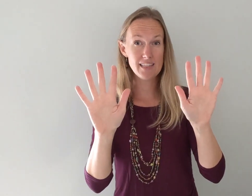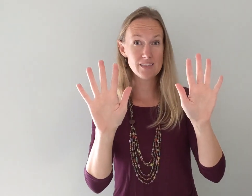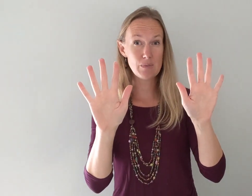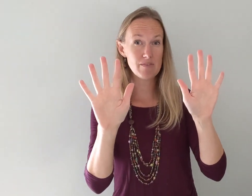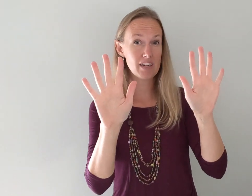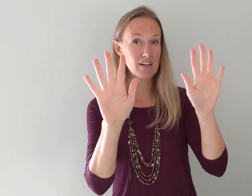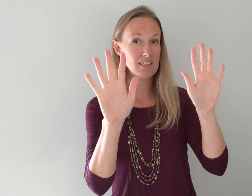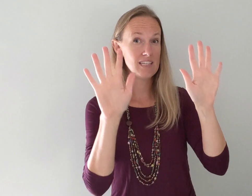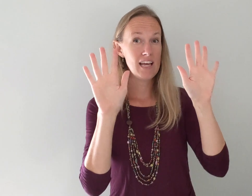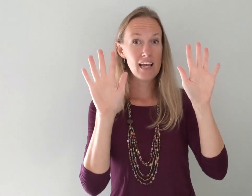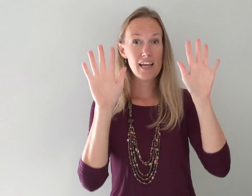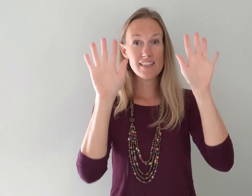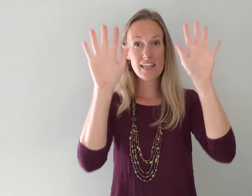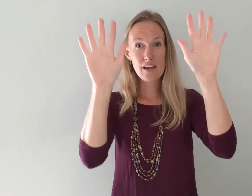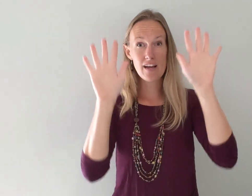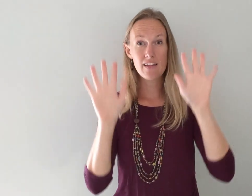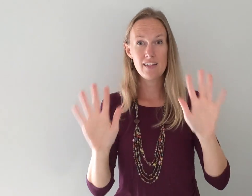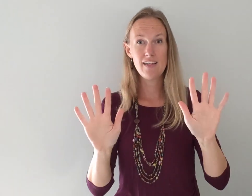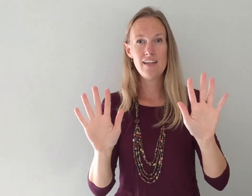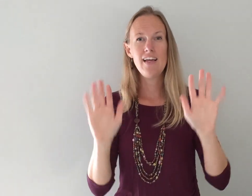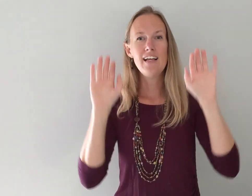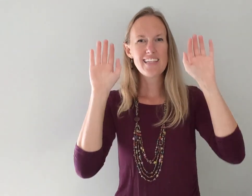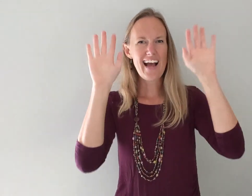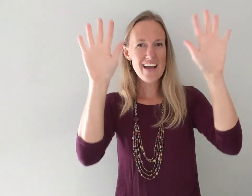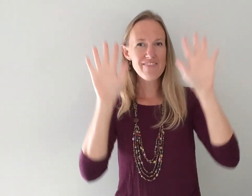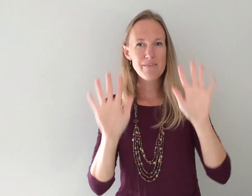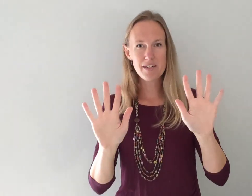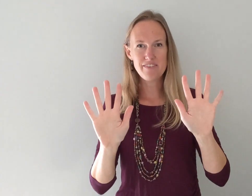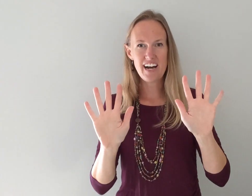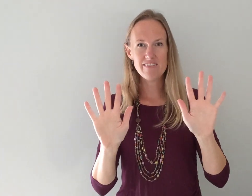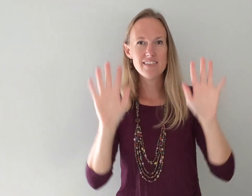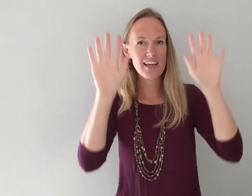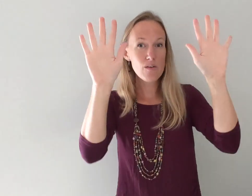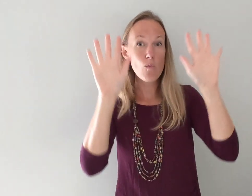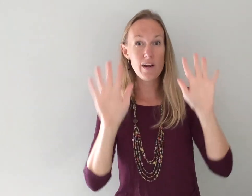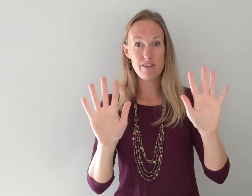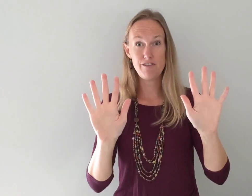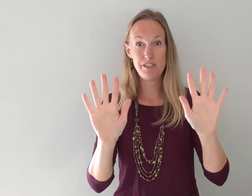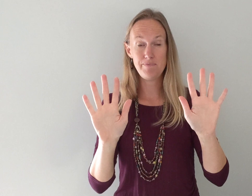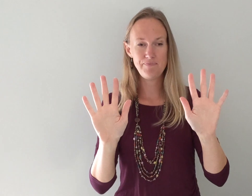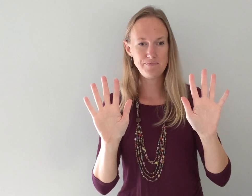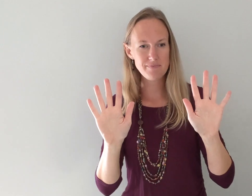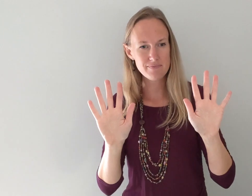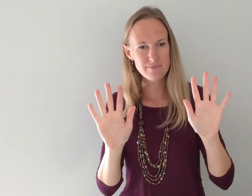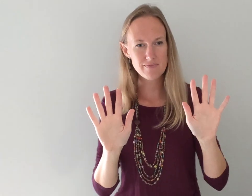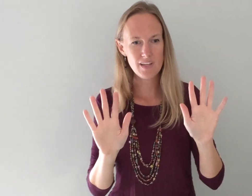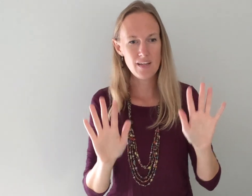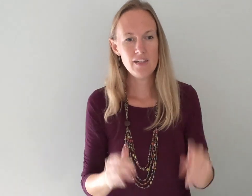hands, open fingers, and it's like high five, middle five. Okay, wonderful.